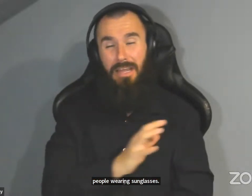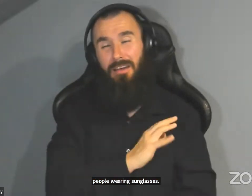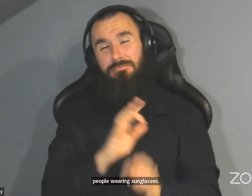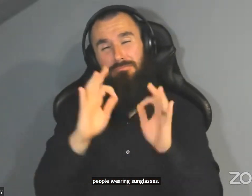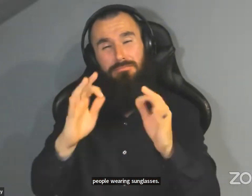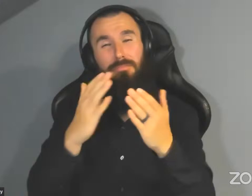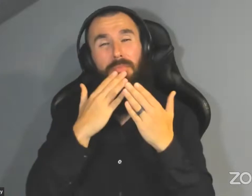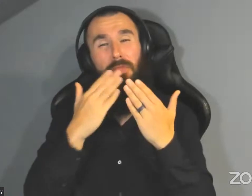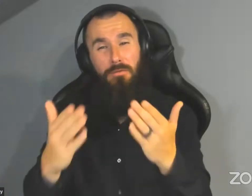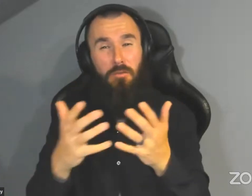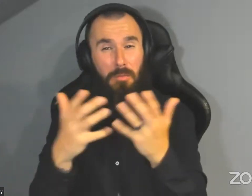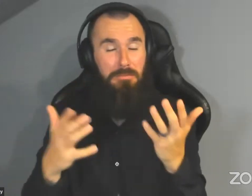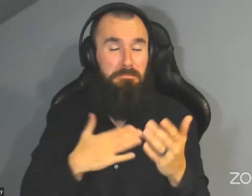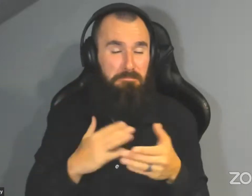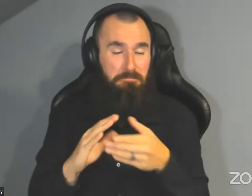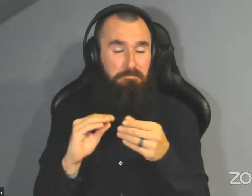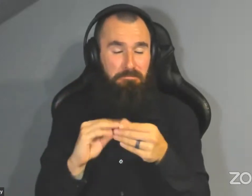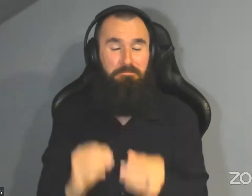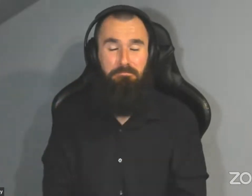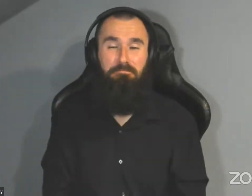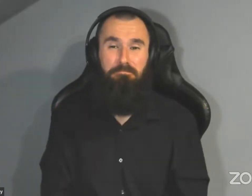much.